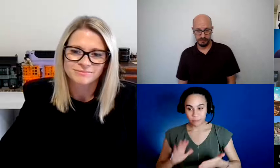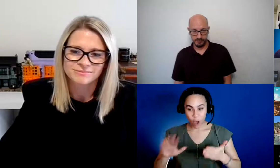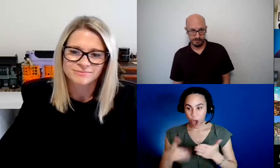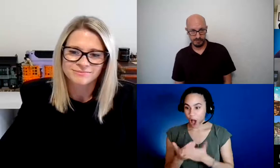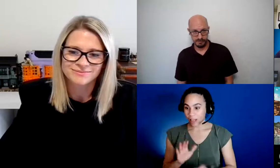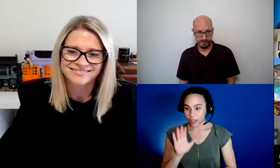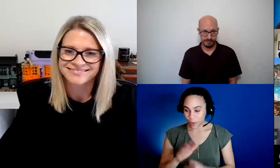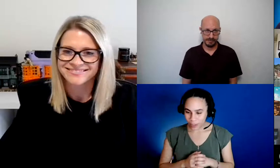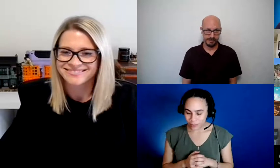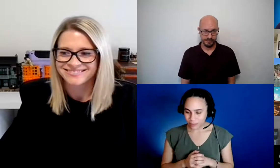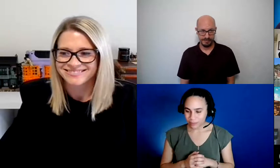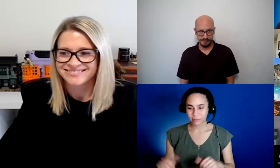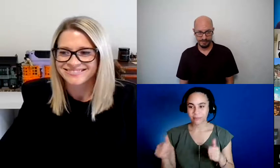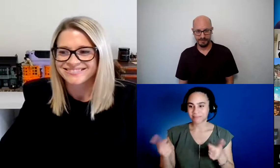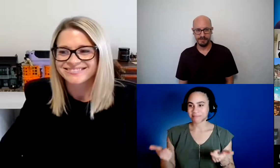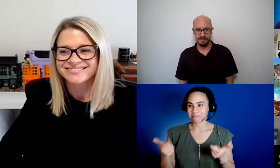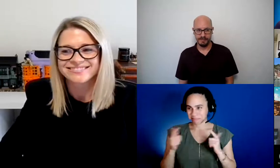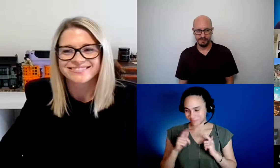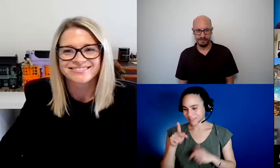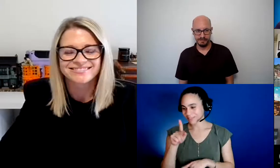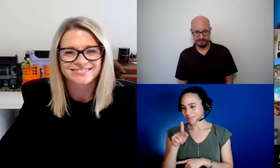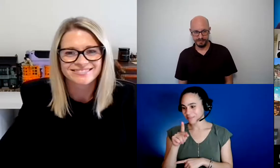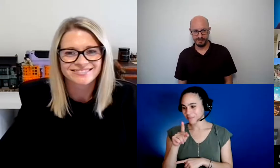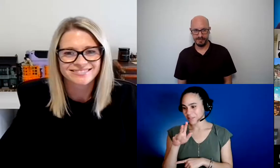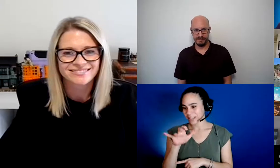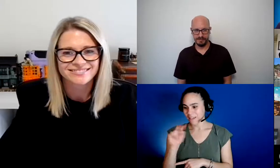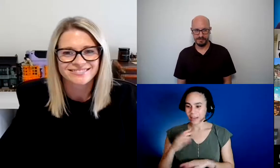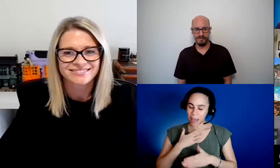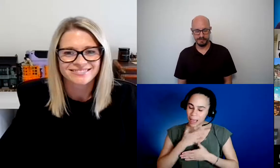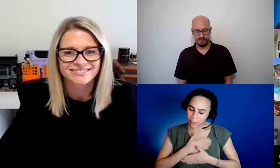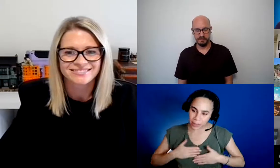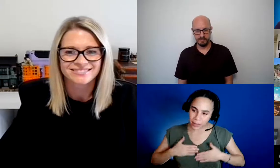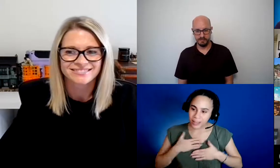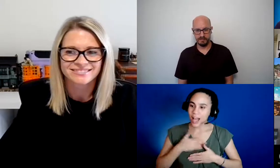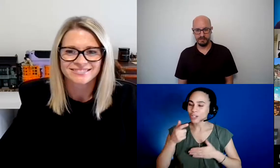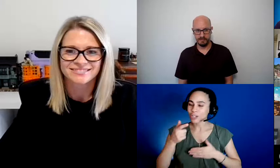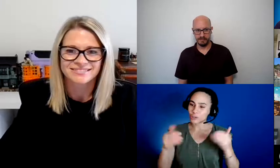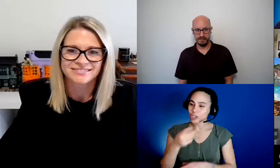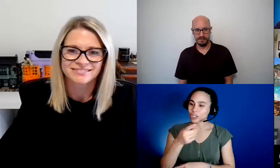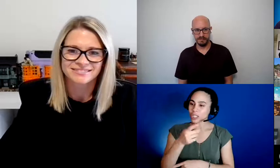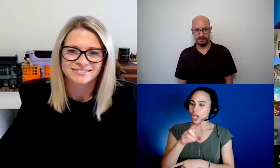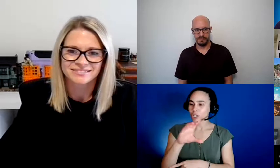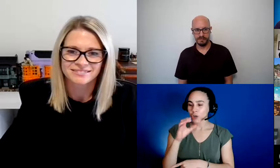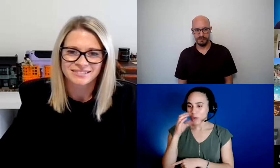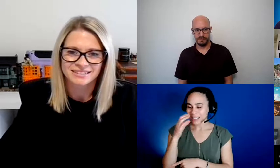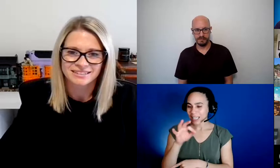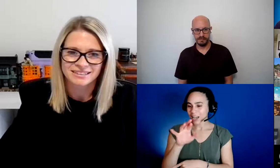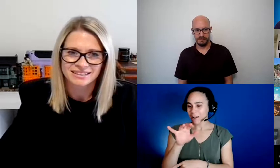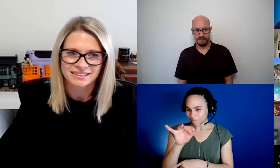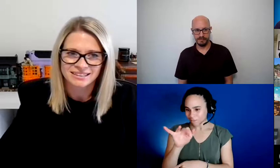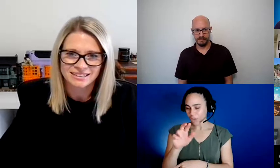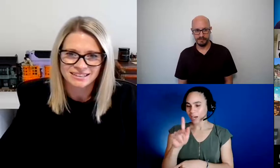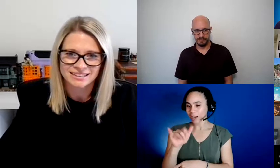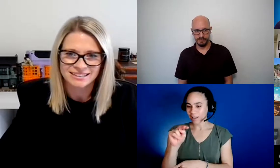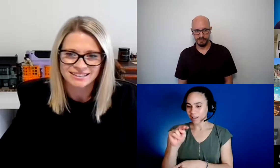you. It's my pleasure to introduce Dr. Christine Ferkins. Dr. Ferkins is an account executive for